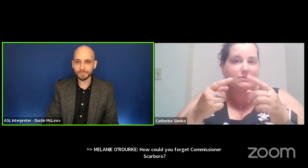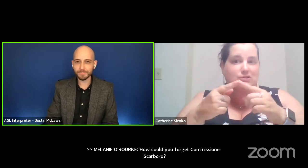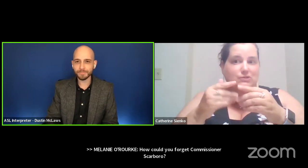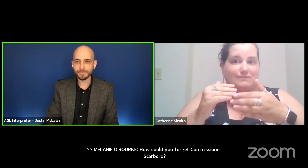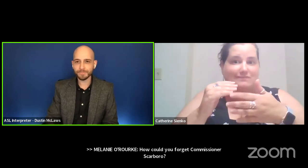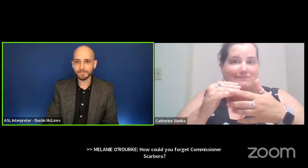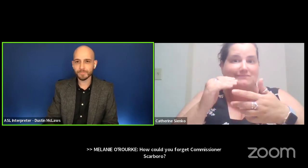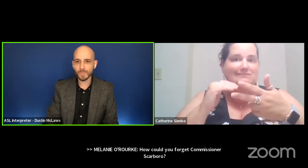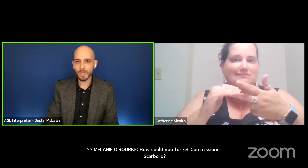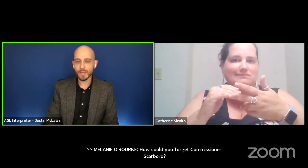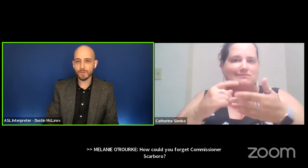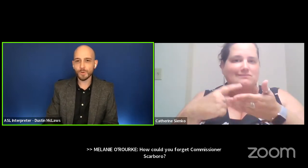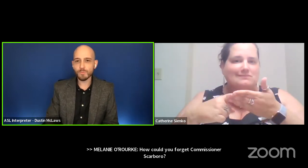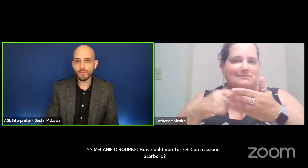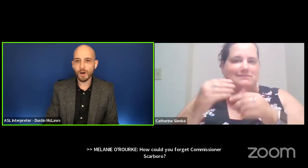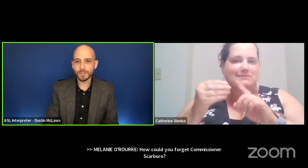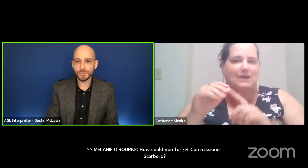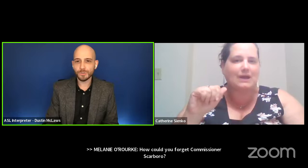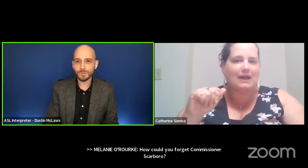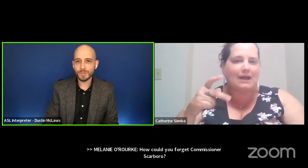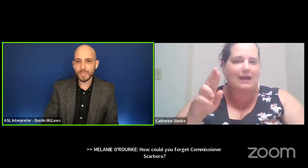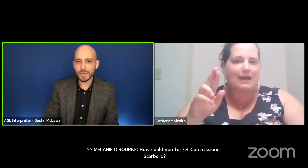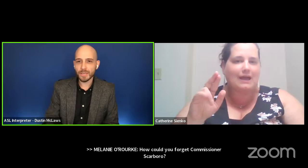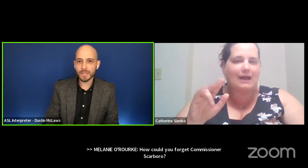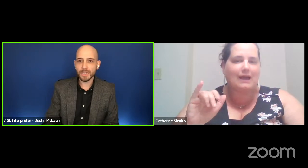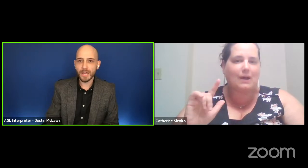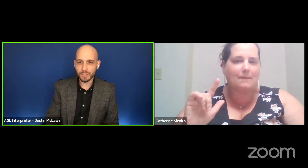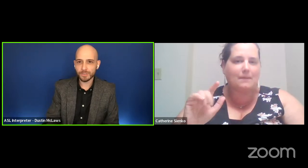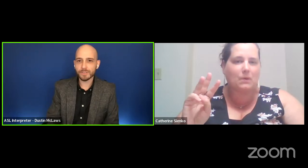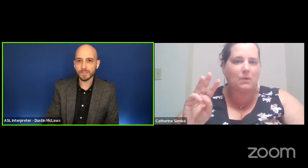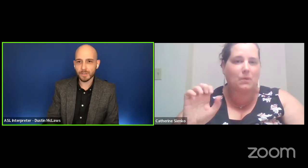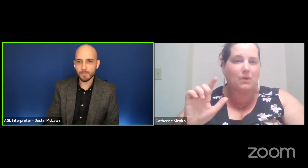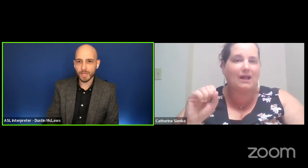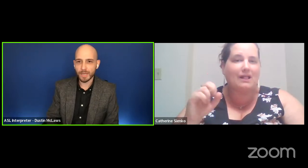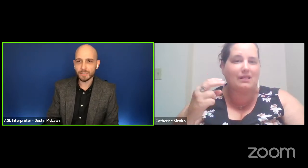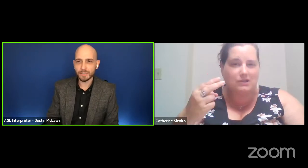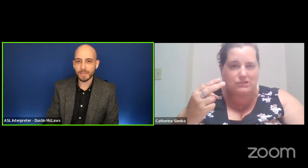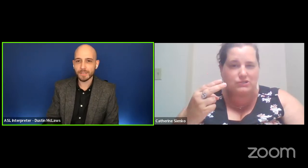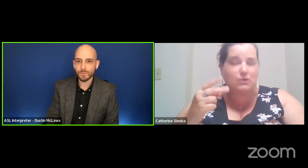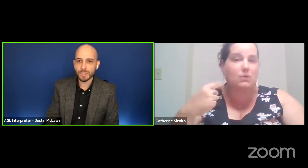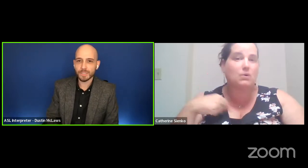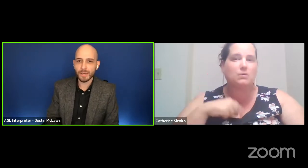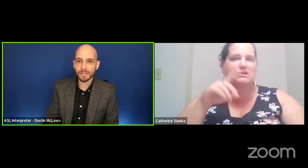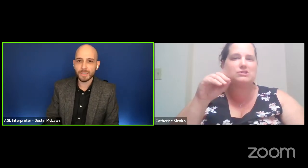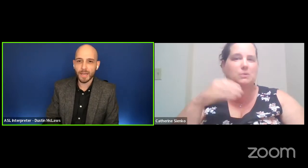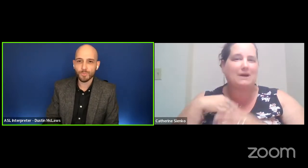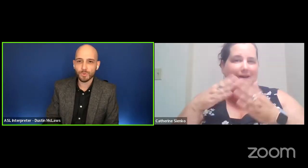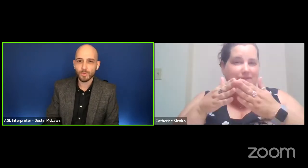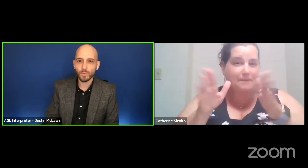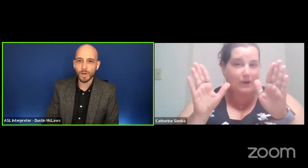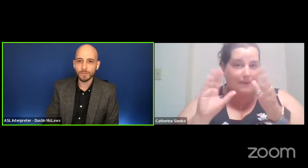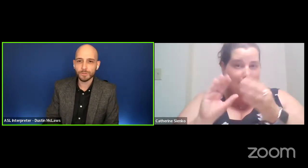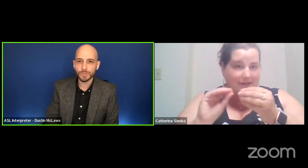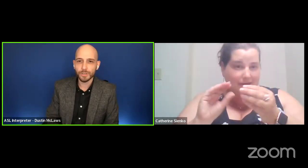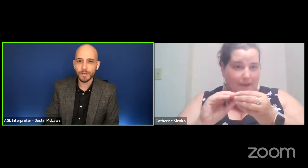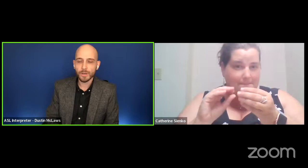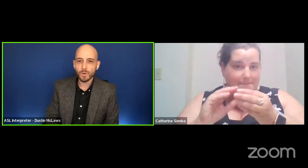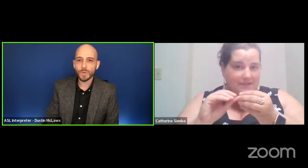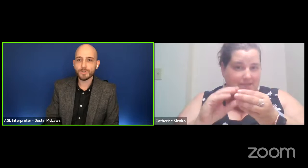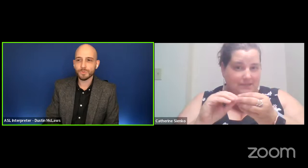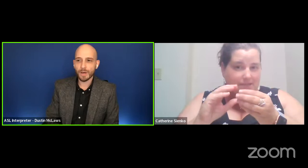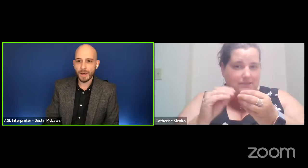reprimand. We can move on to the next complaint, and this one is against April